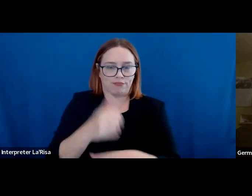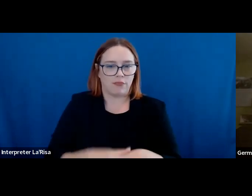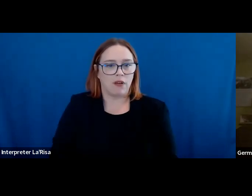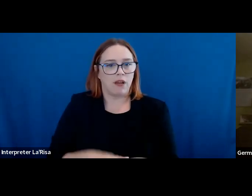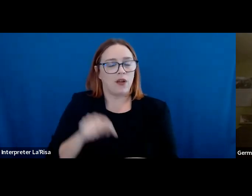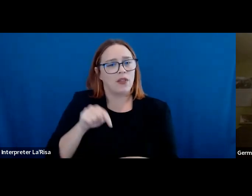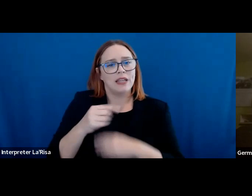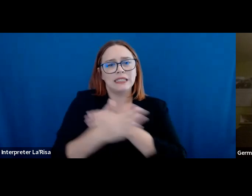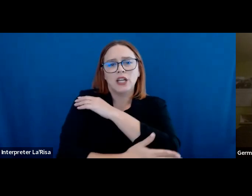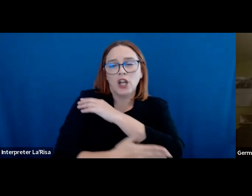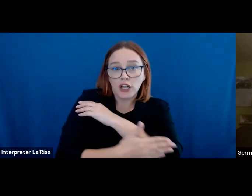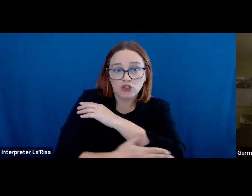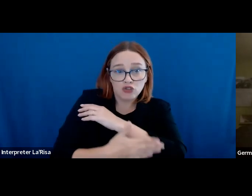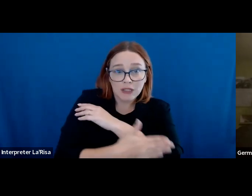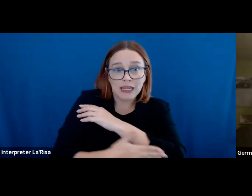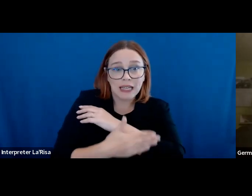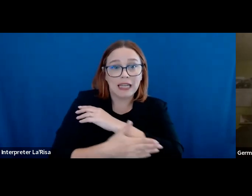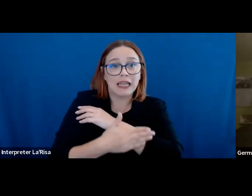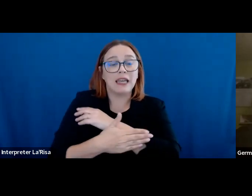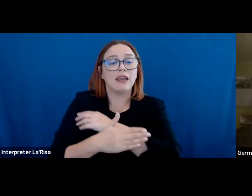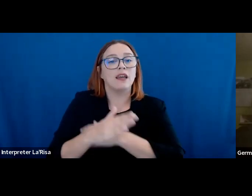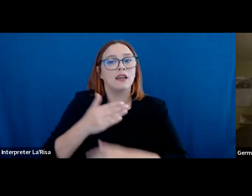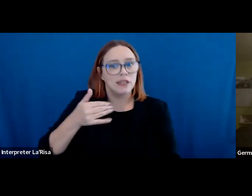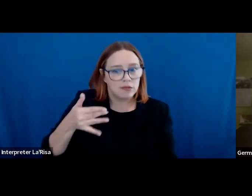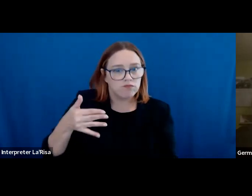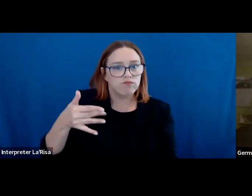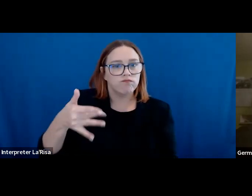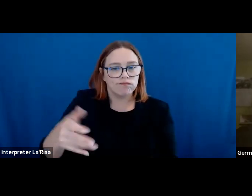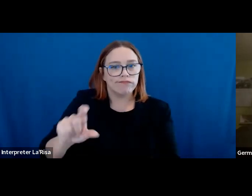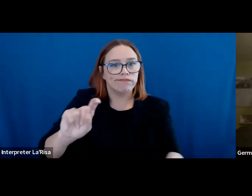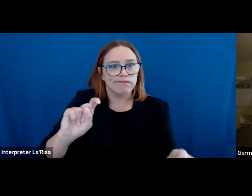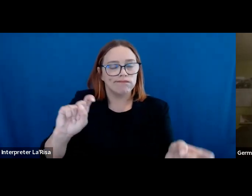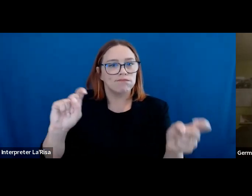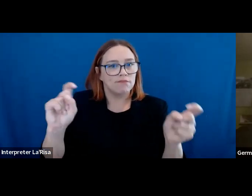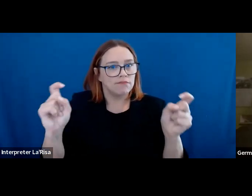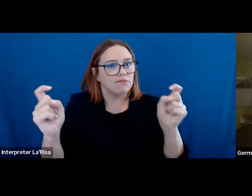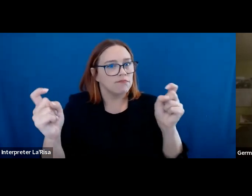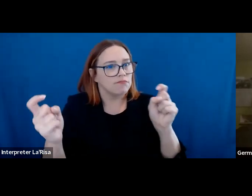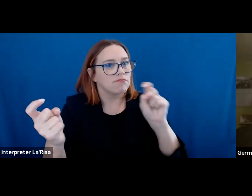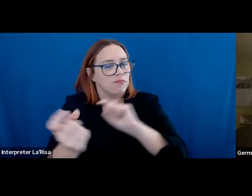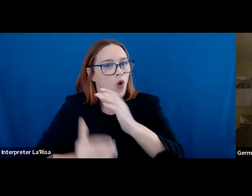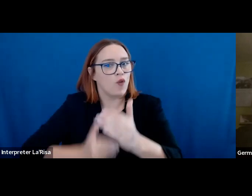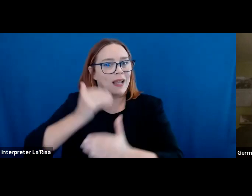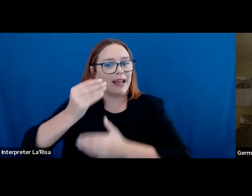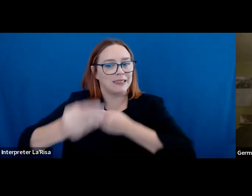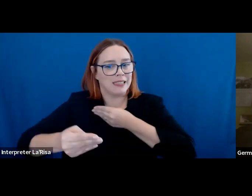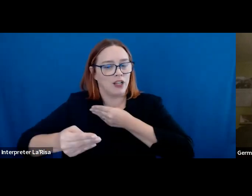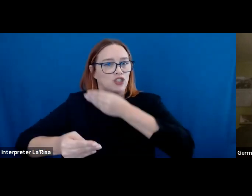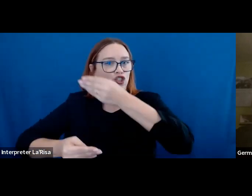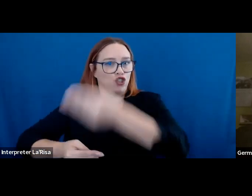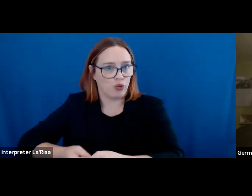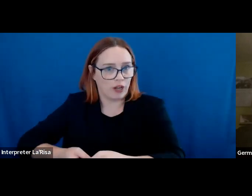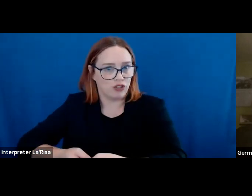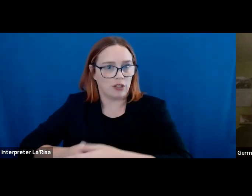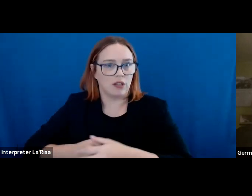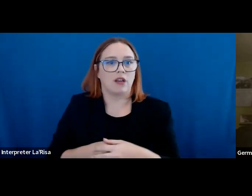paradigm is changing over the next generation. Latinos make close to